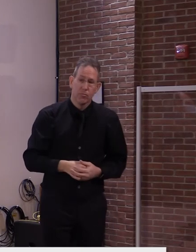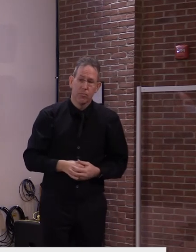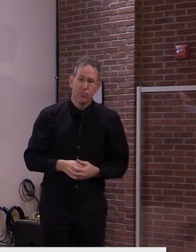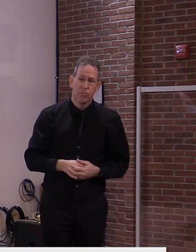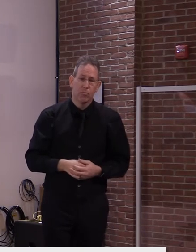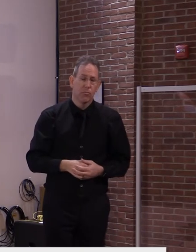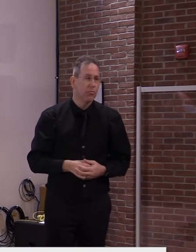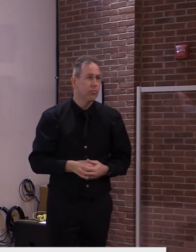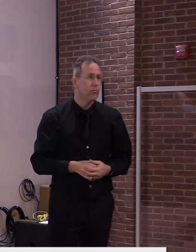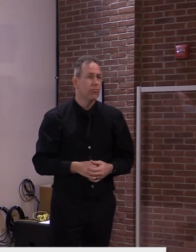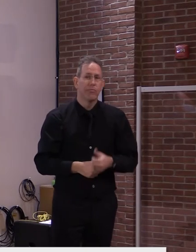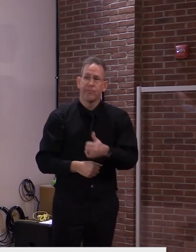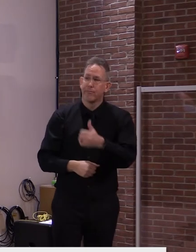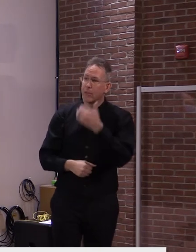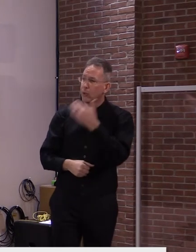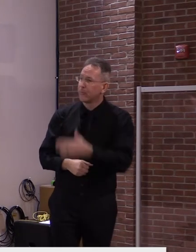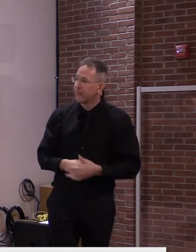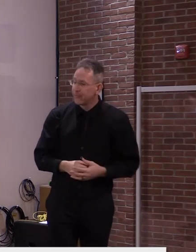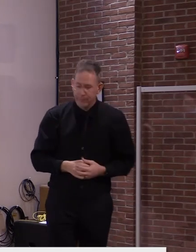Thank you.